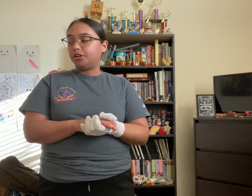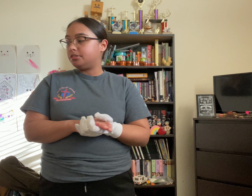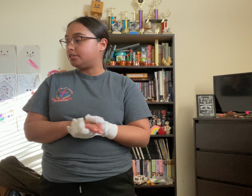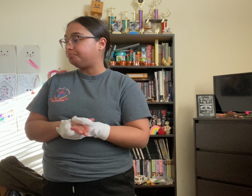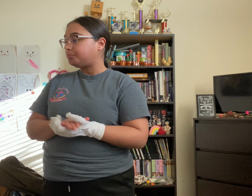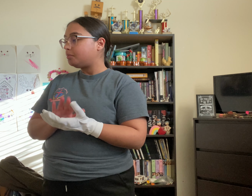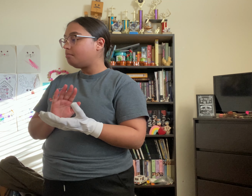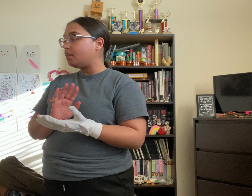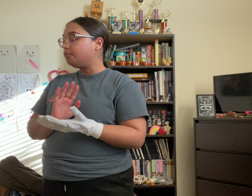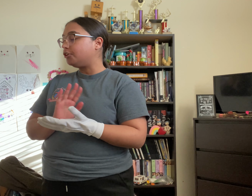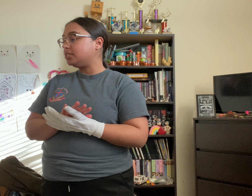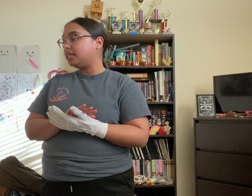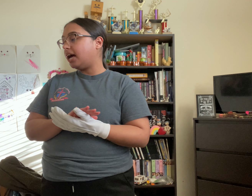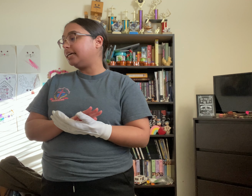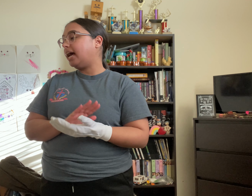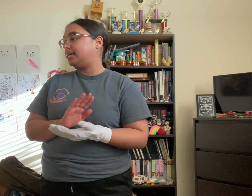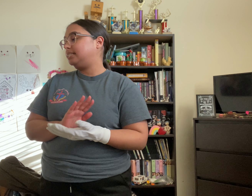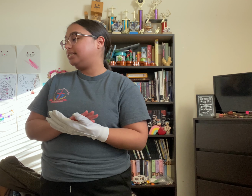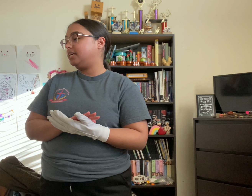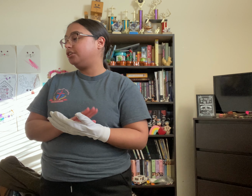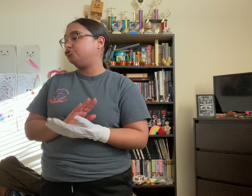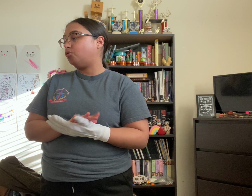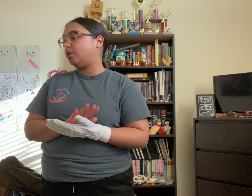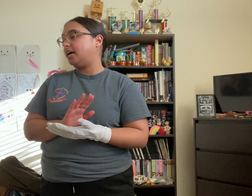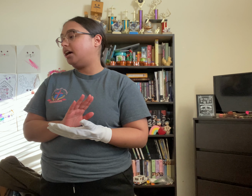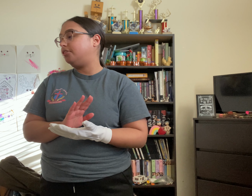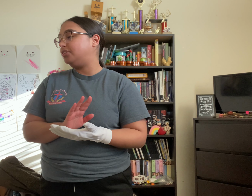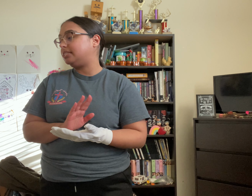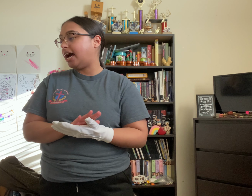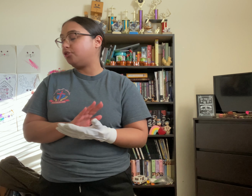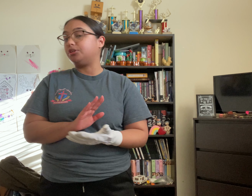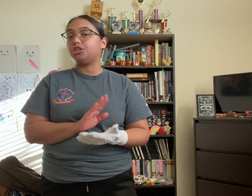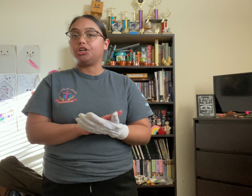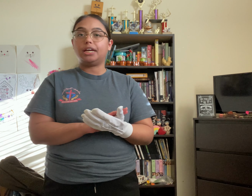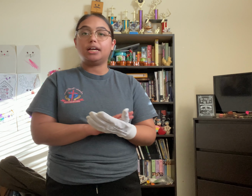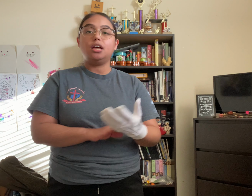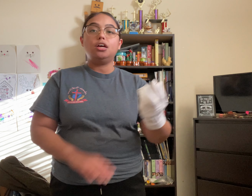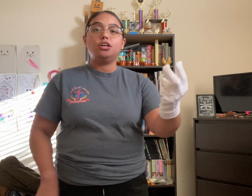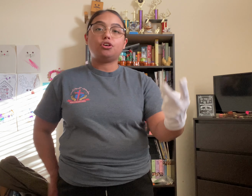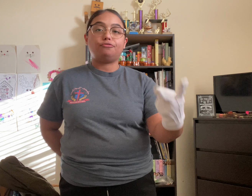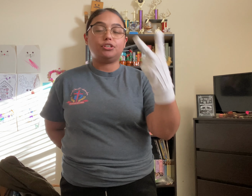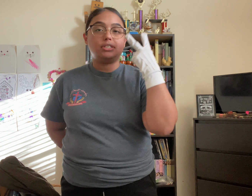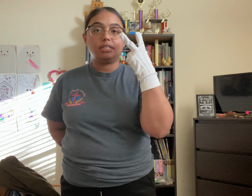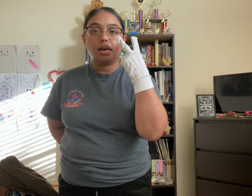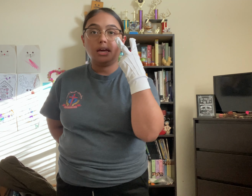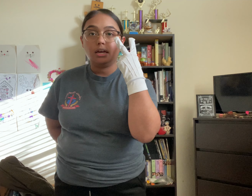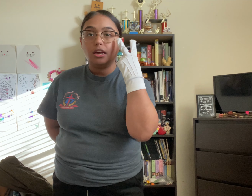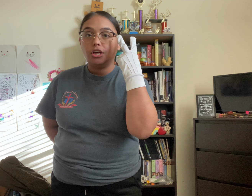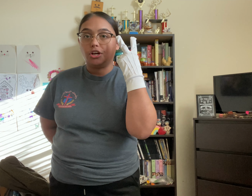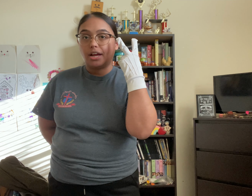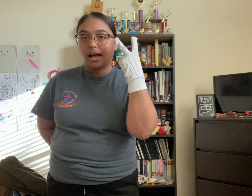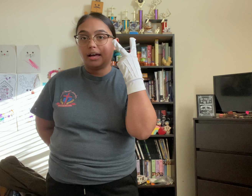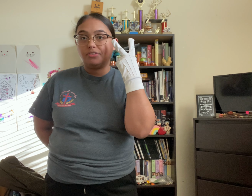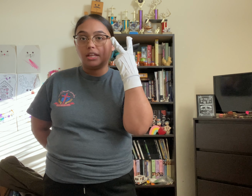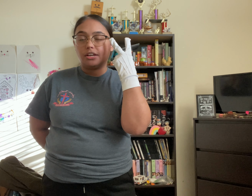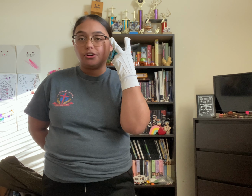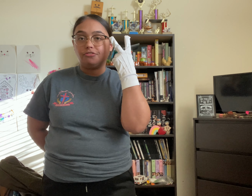verse, first line, I see the joy of the sad returning. So for C, you're going to have the letter